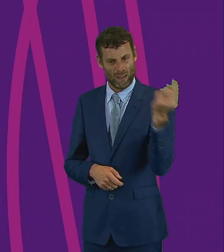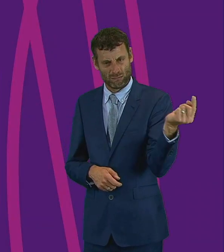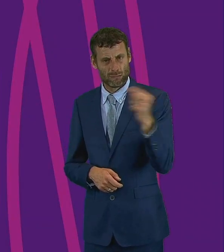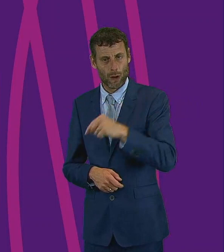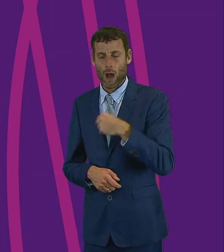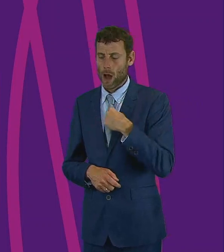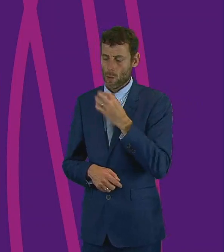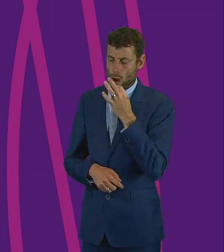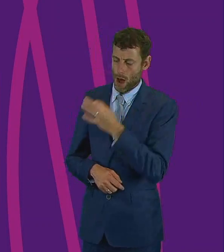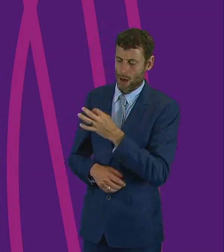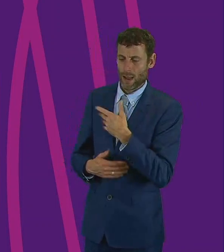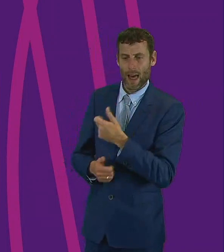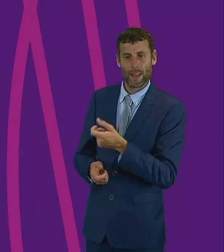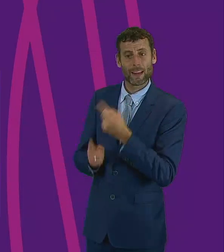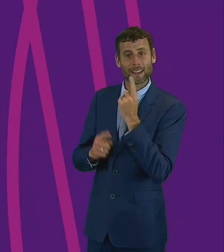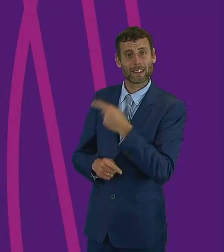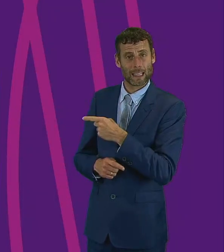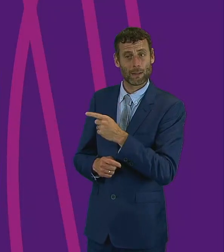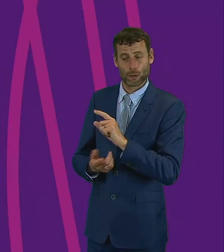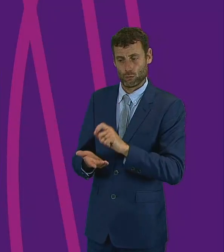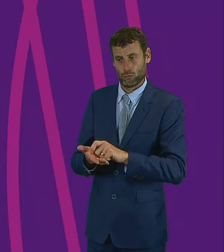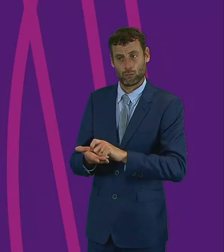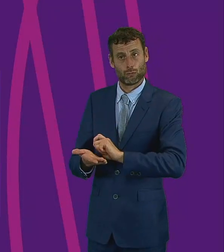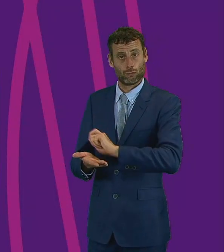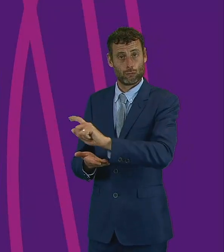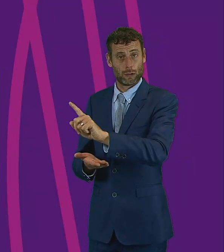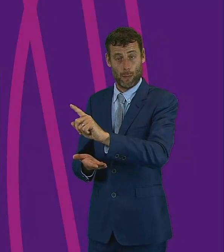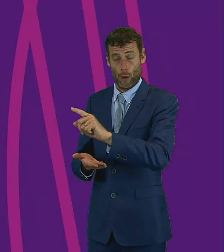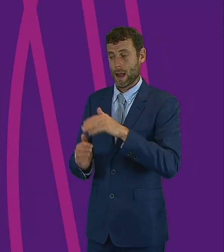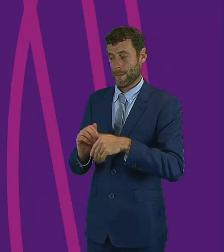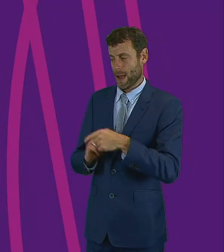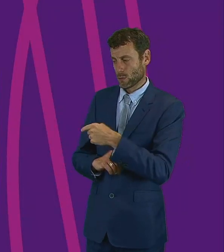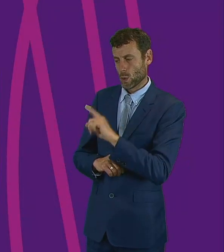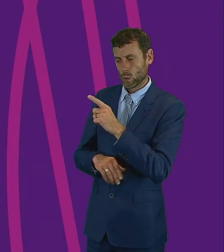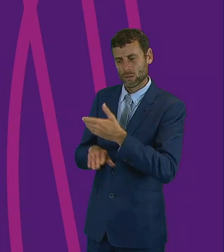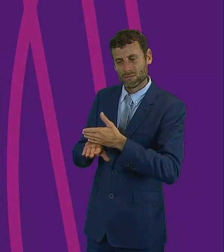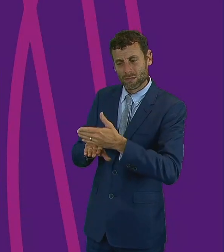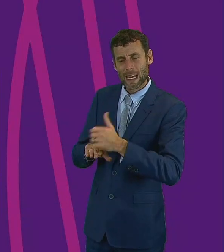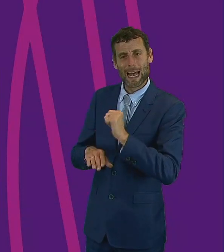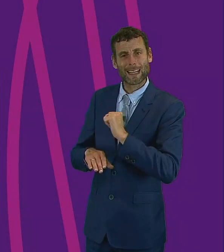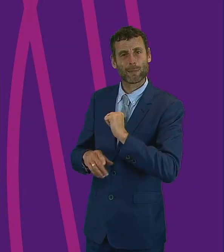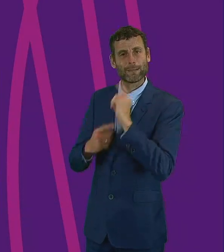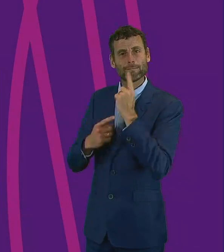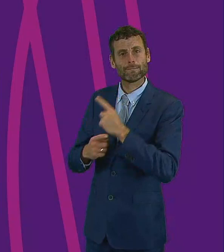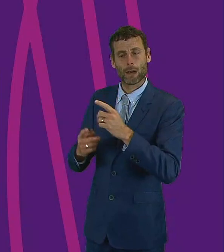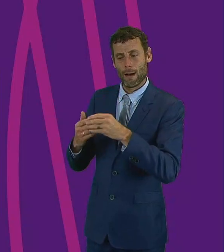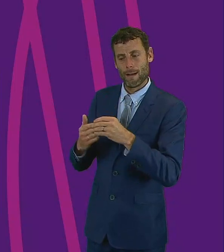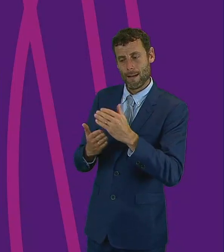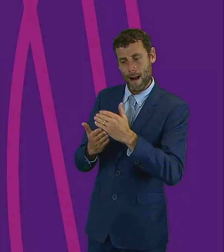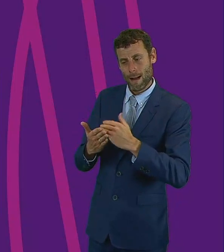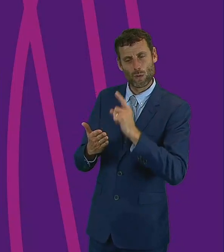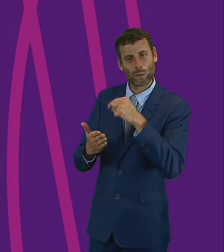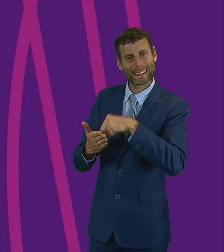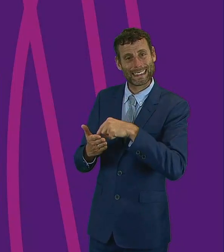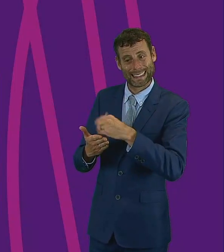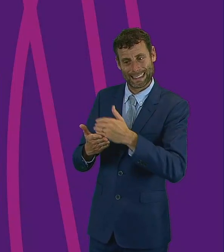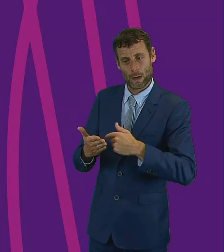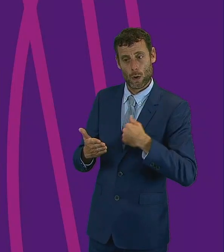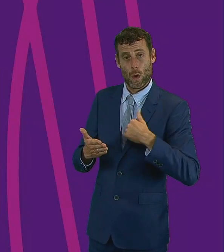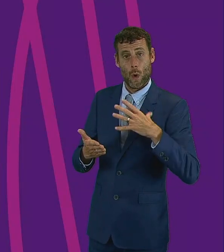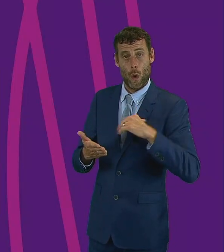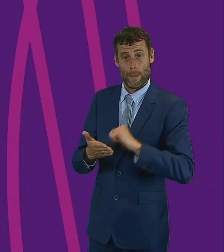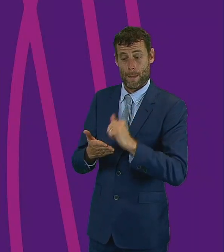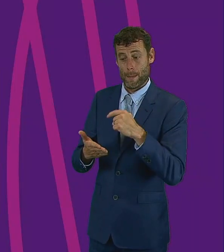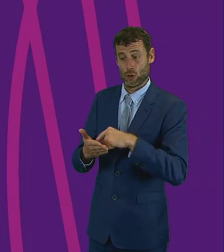the Health Secretary to correspond with the member just about the timescale for that and the detail of that guidance, which we would hope would be published